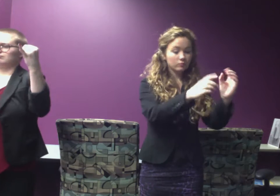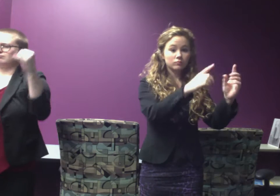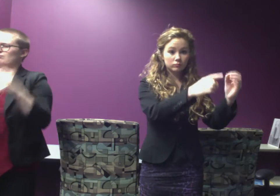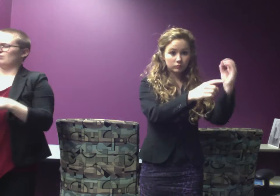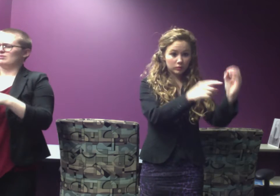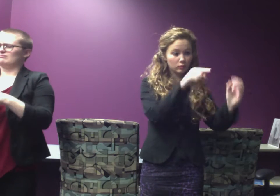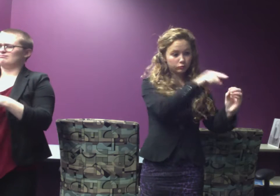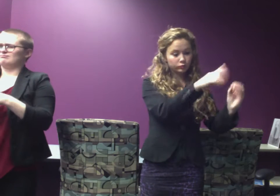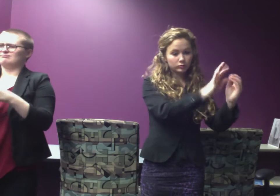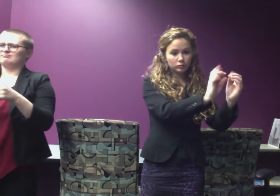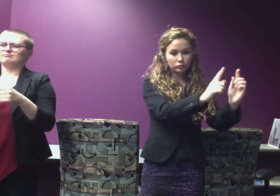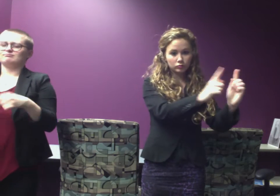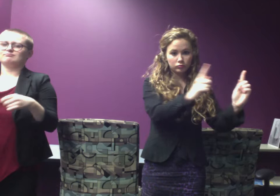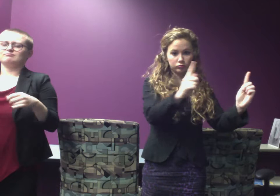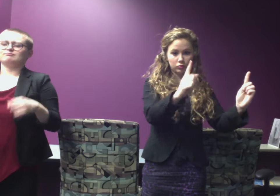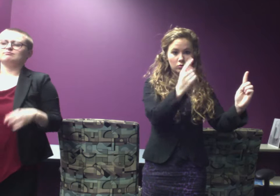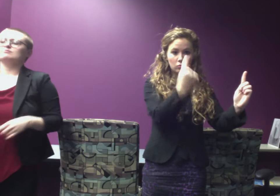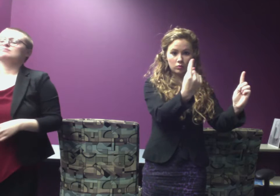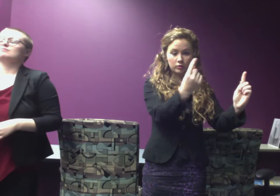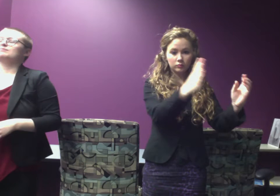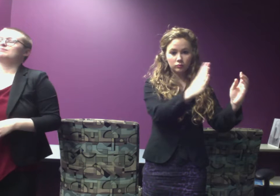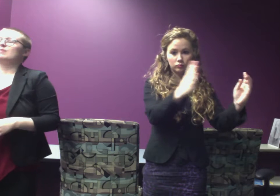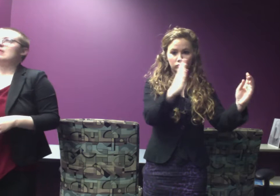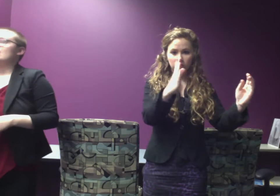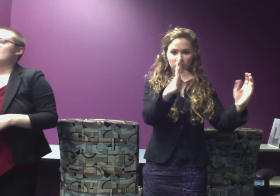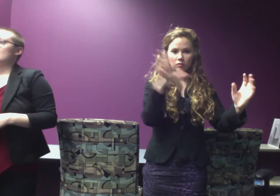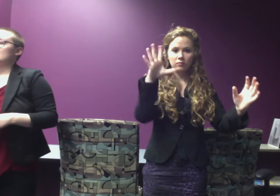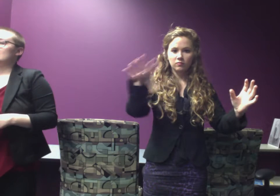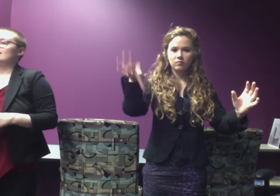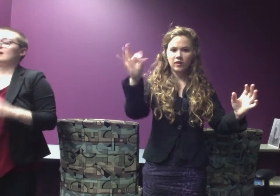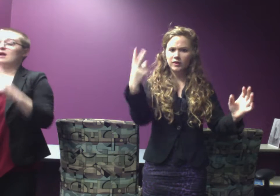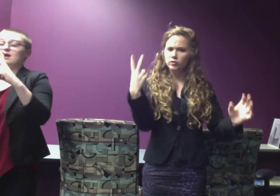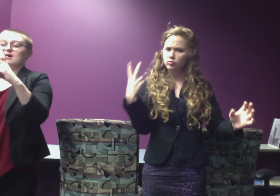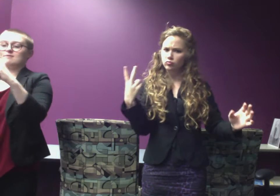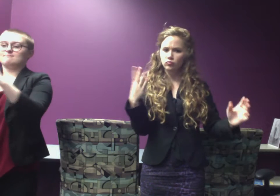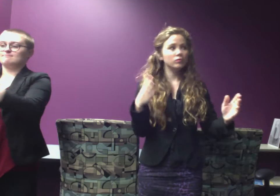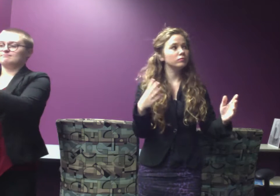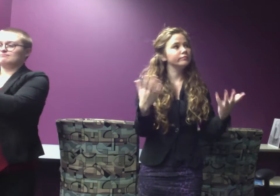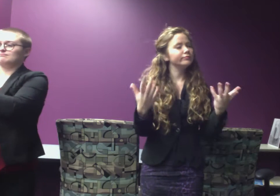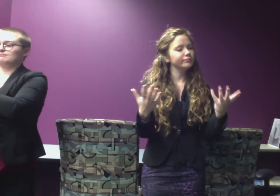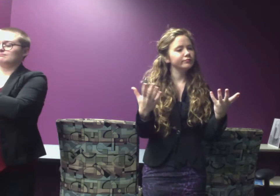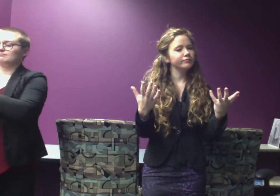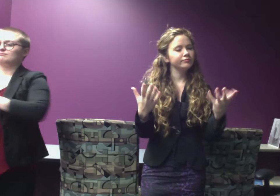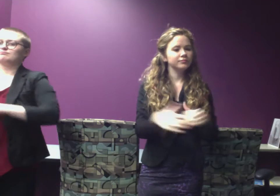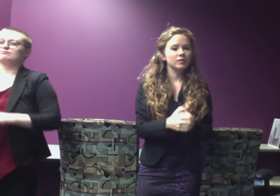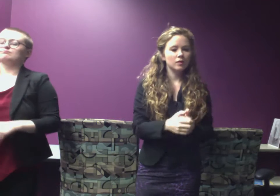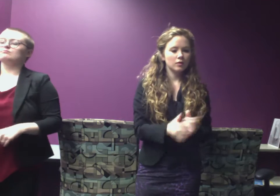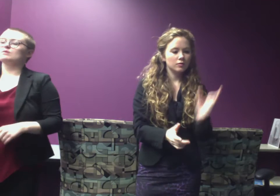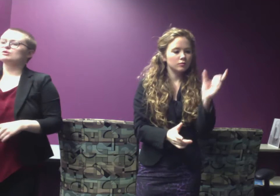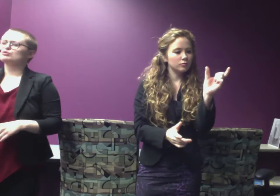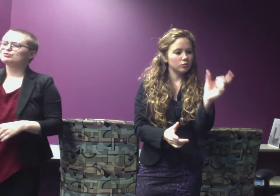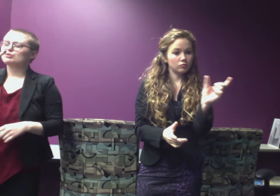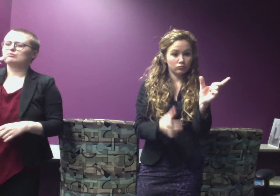what I would do is think of addition, and I get 2 by adding 1 and 1. So I take this unit,